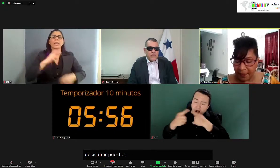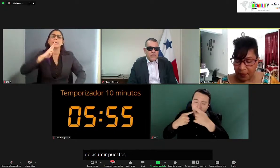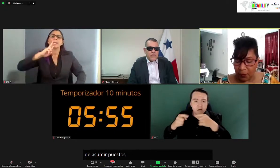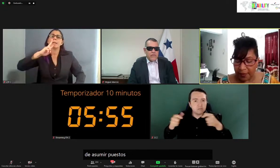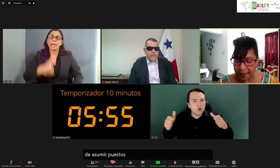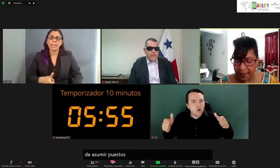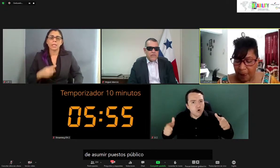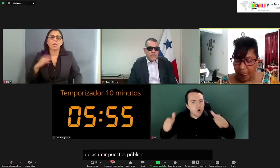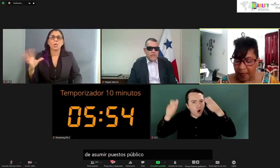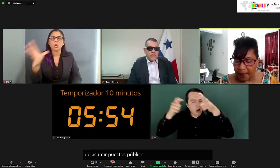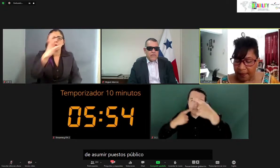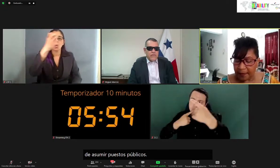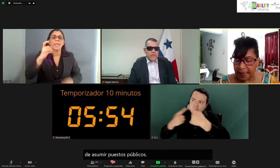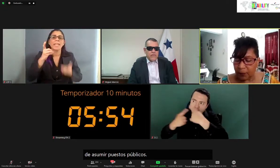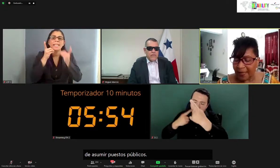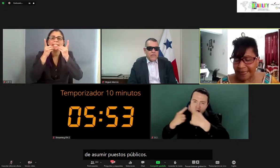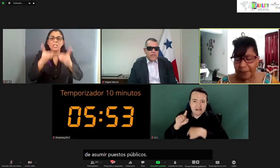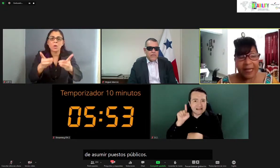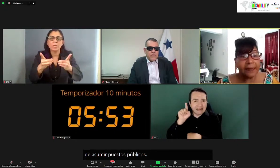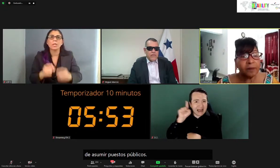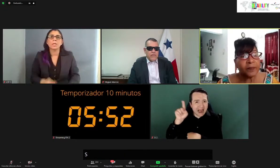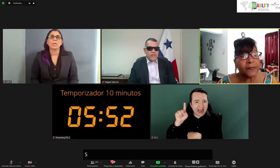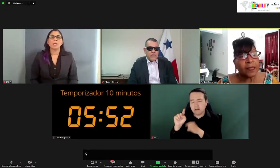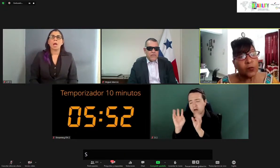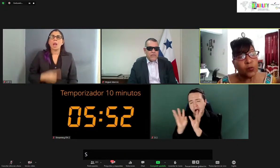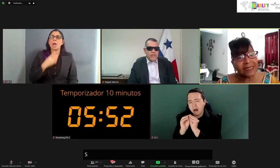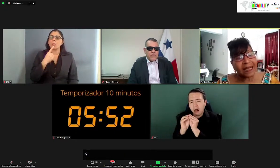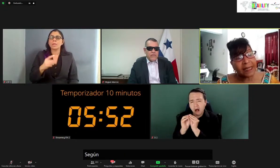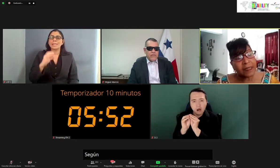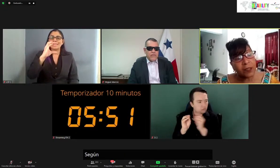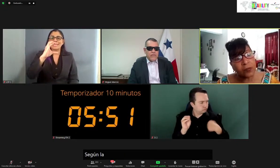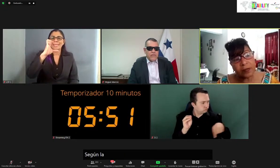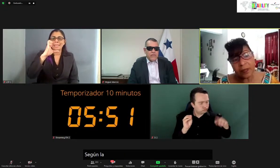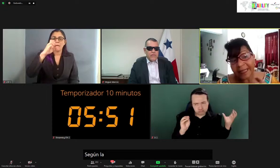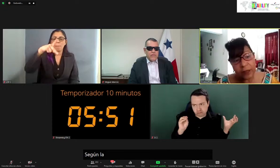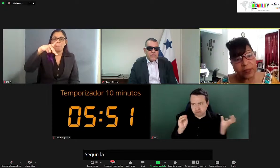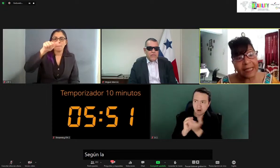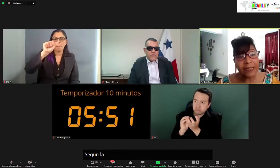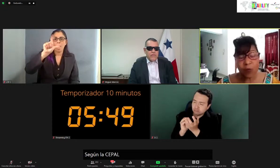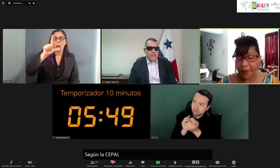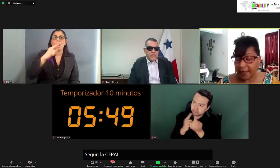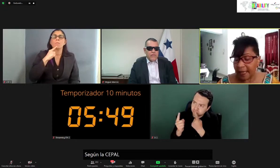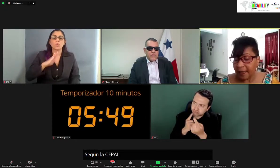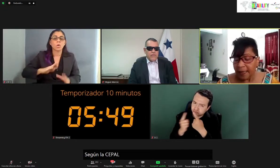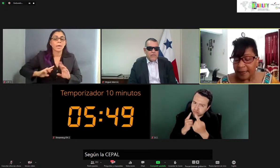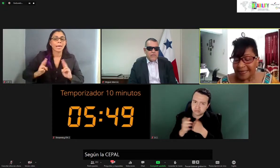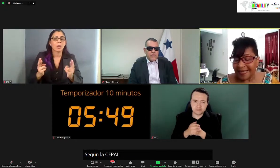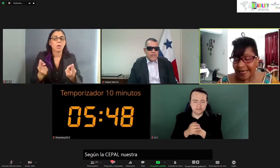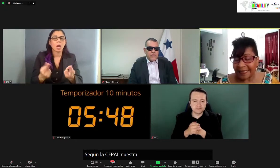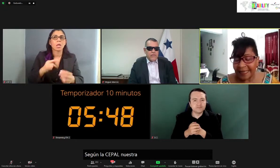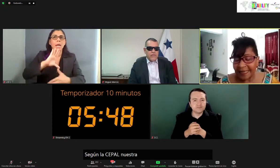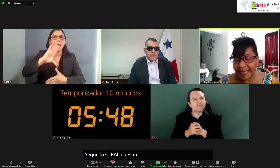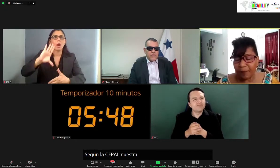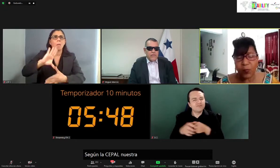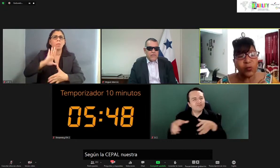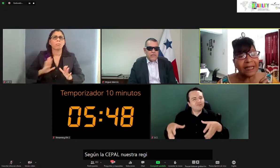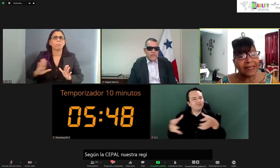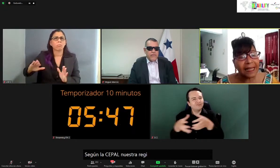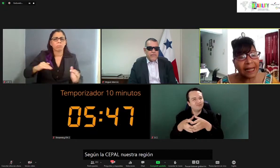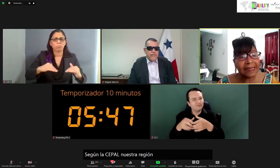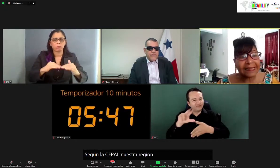places where these decisions are actually made according to ecleck our region